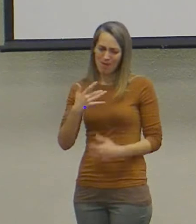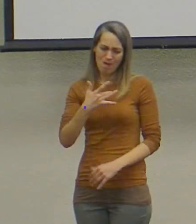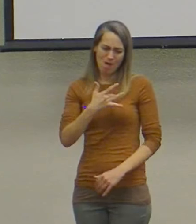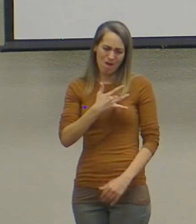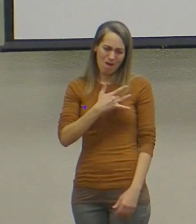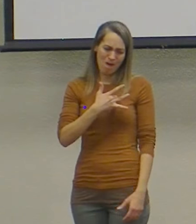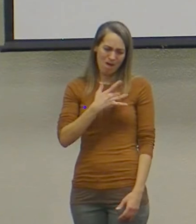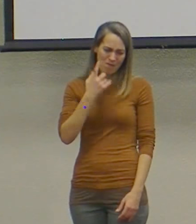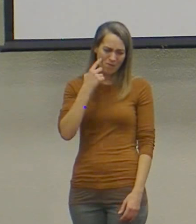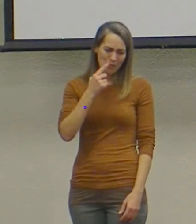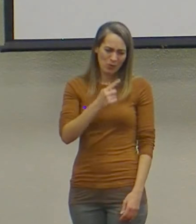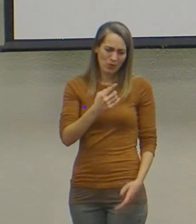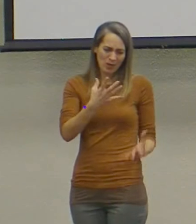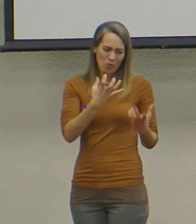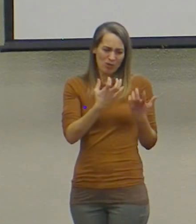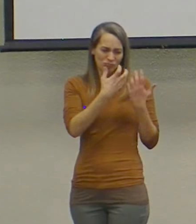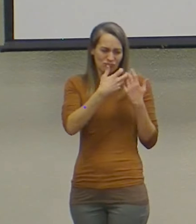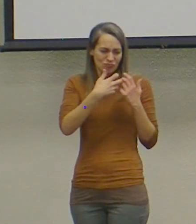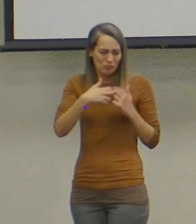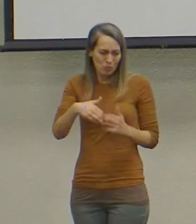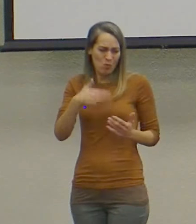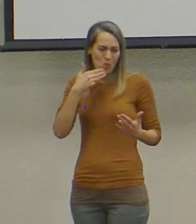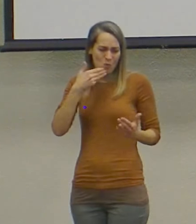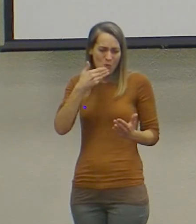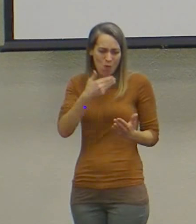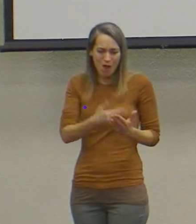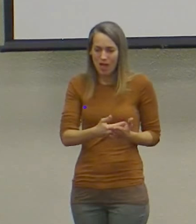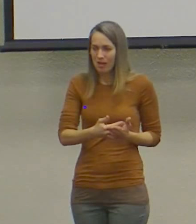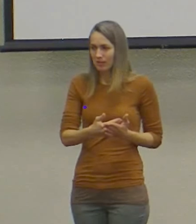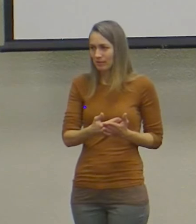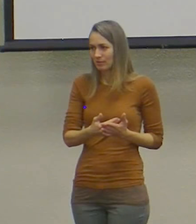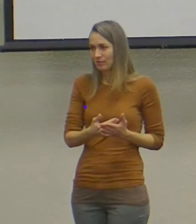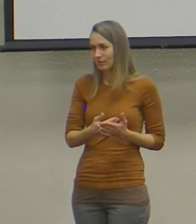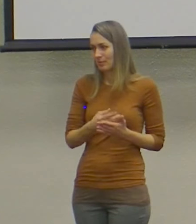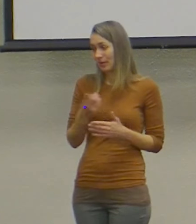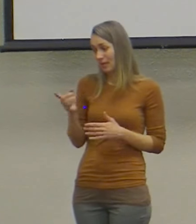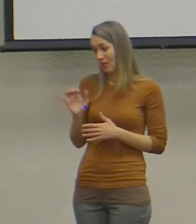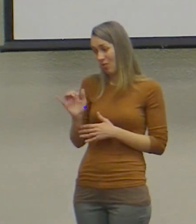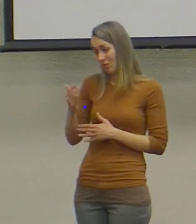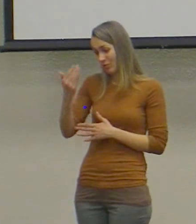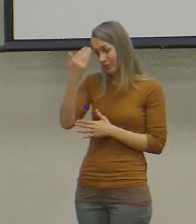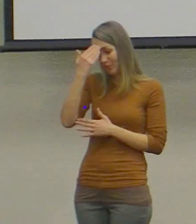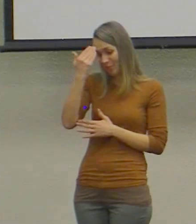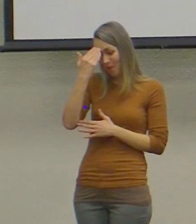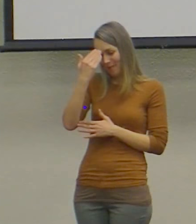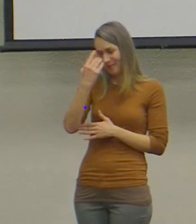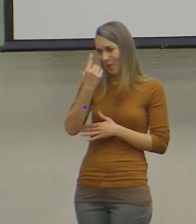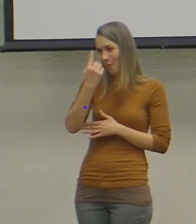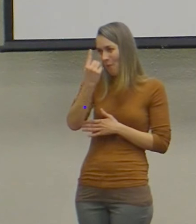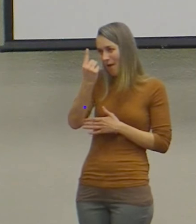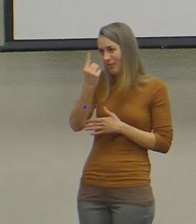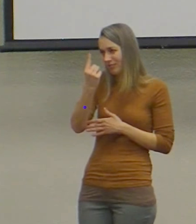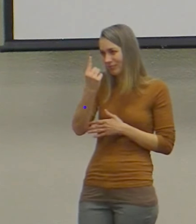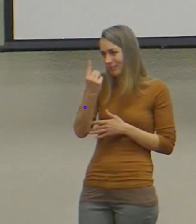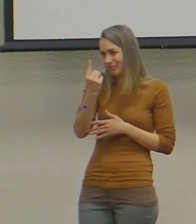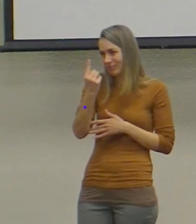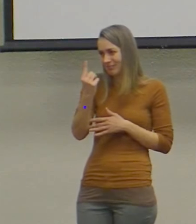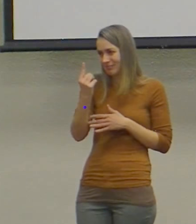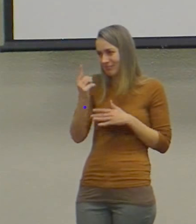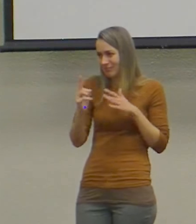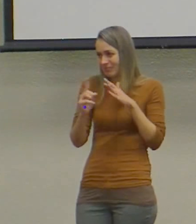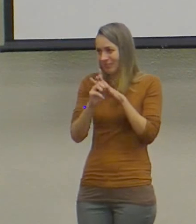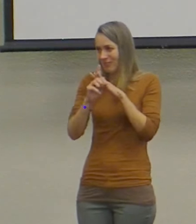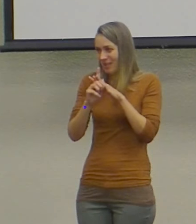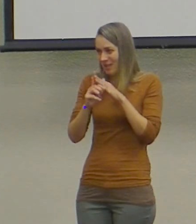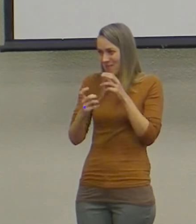and he wants everything to work out right. But he also knows there's a wrinkle in the plan, that there's someone who's ahead of him